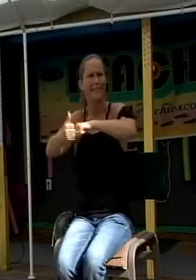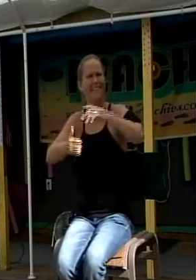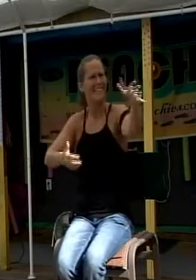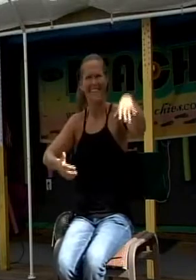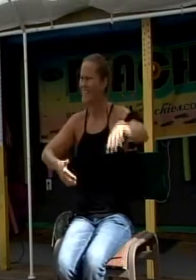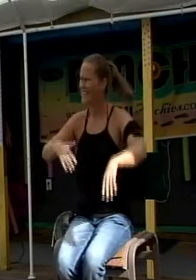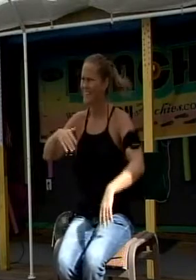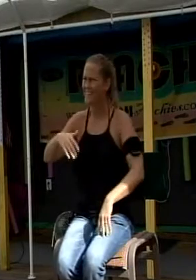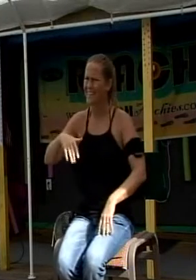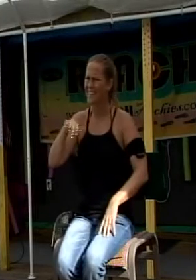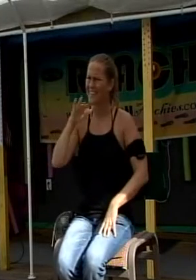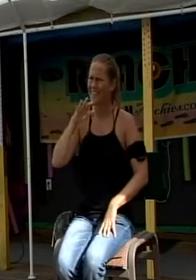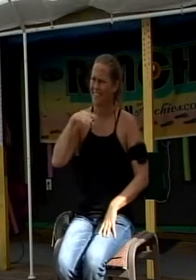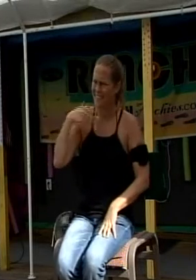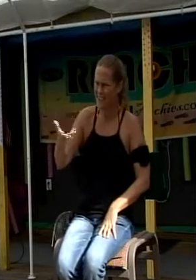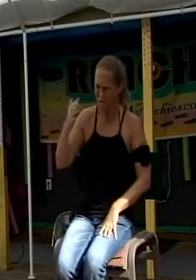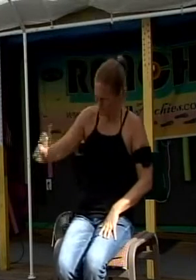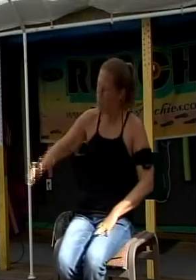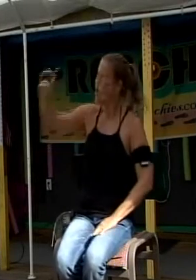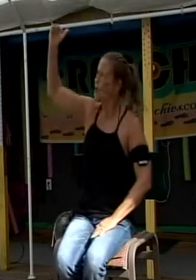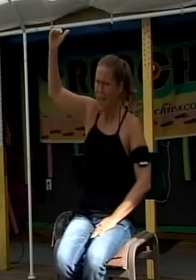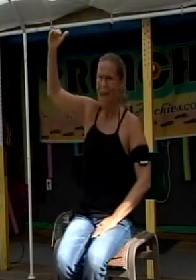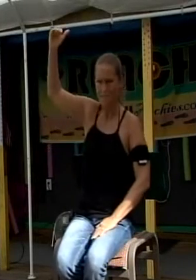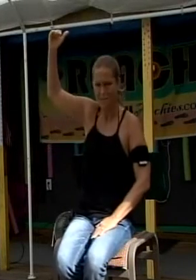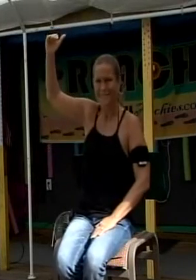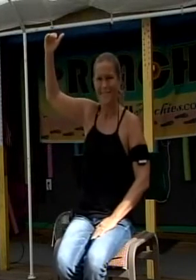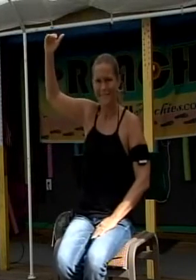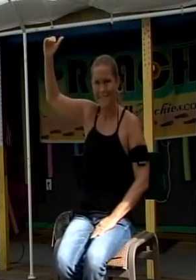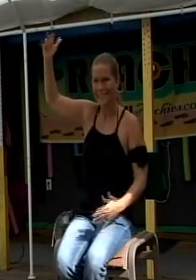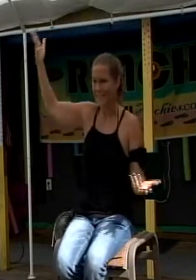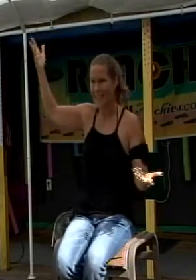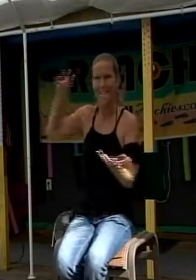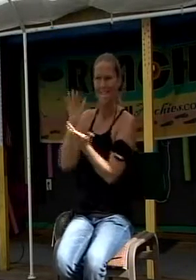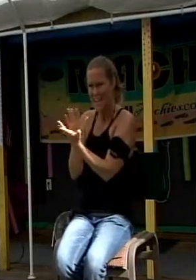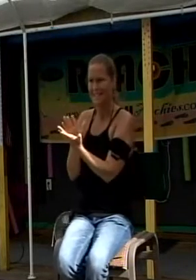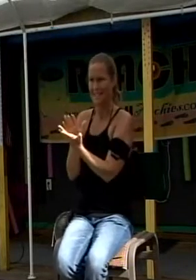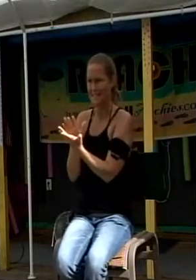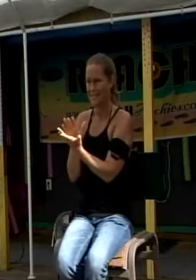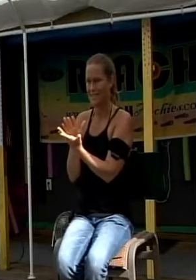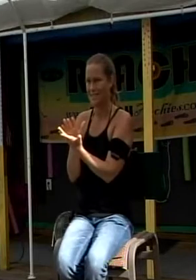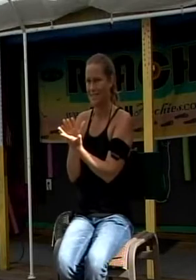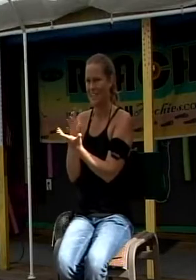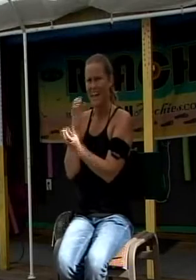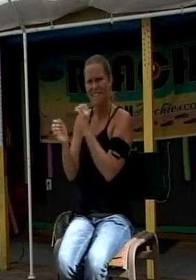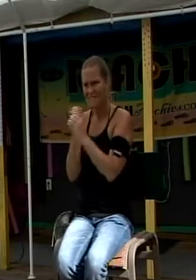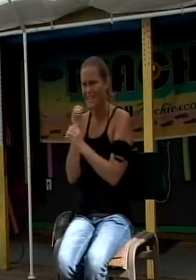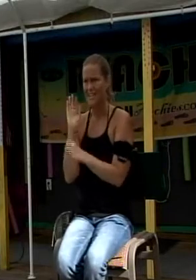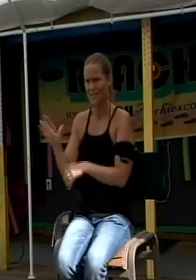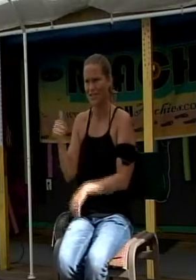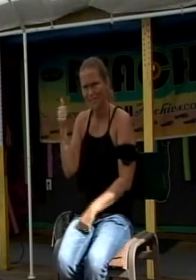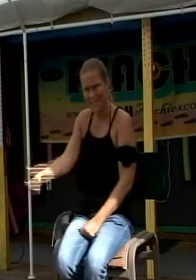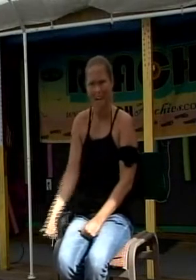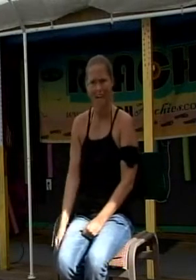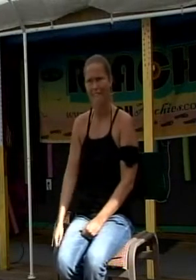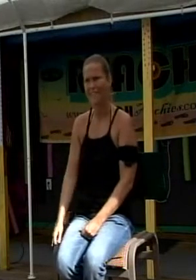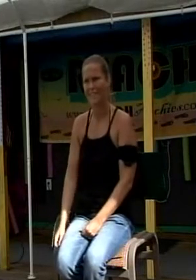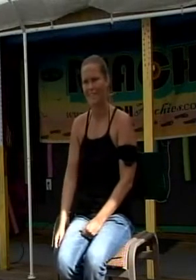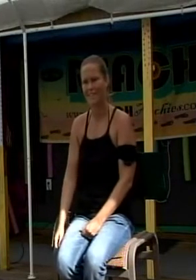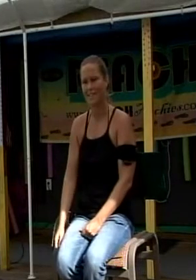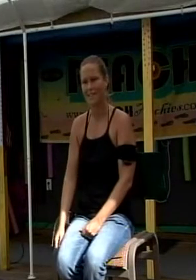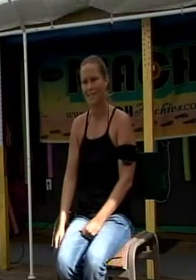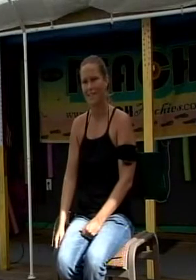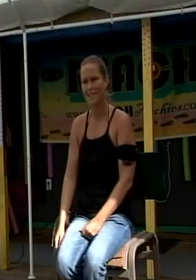it. That's what I had to hear. That's your issue. What are you going to do about it? Well, I don't want to keep living with it.